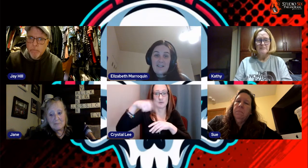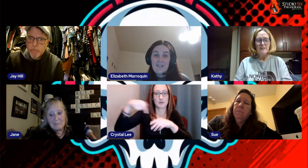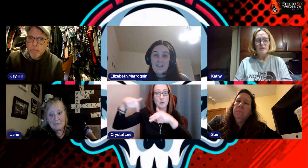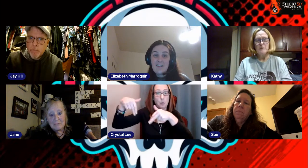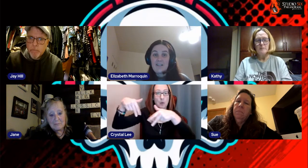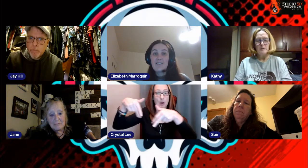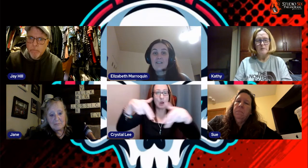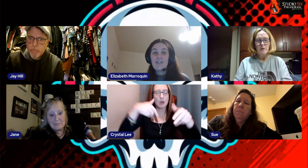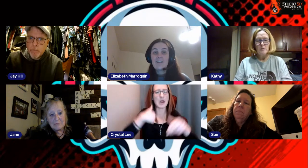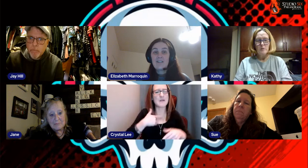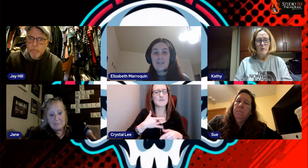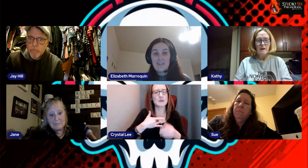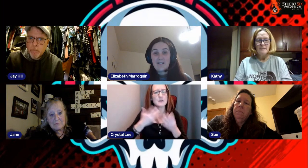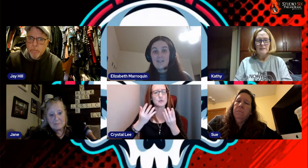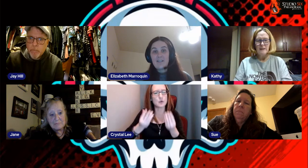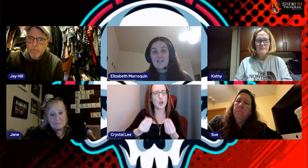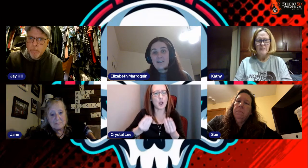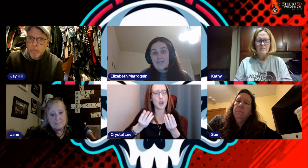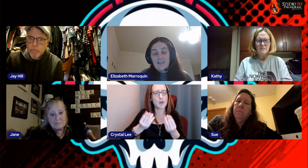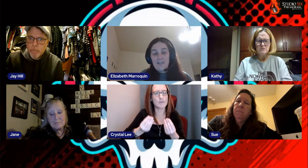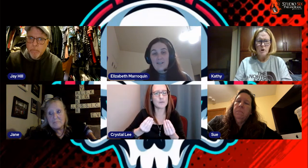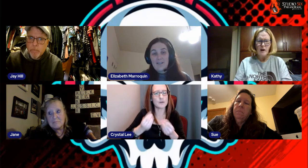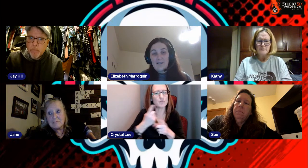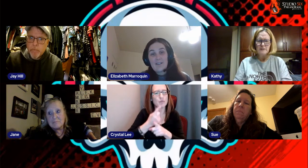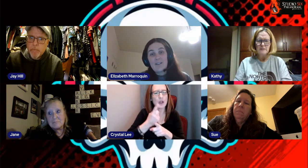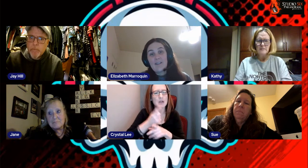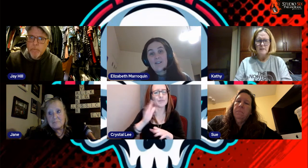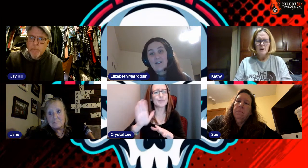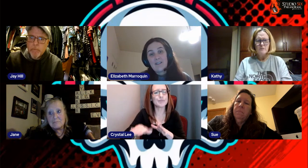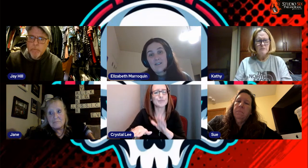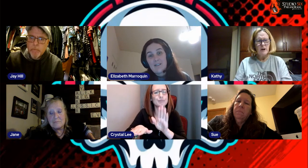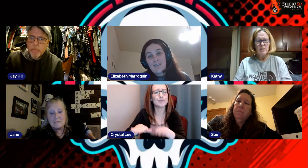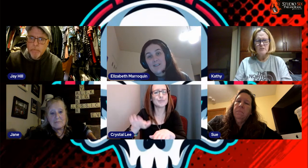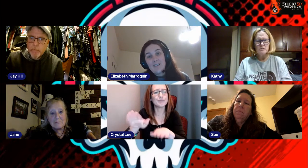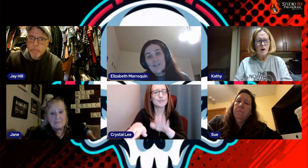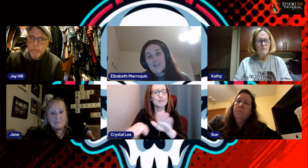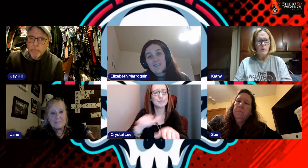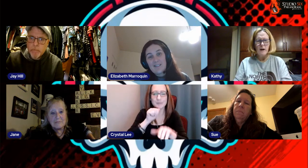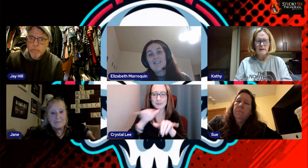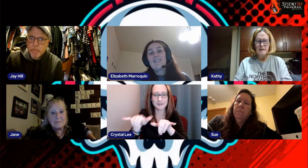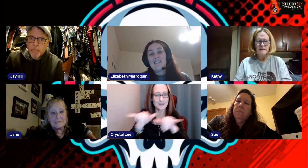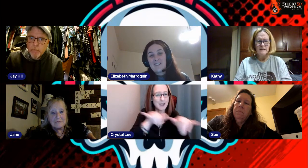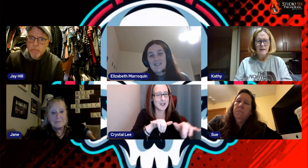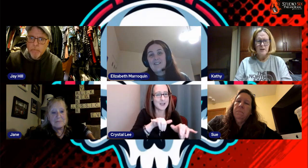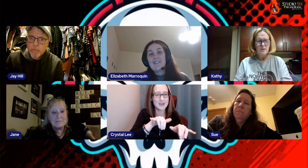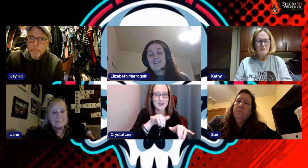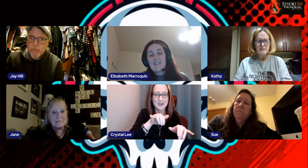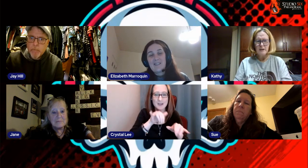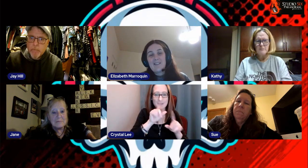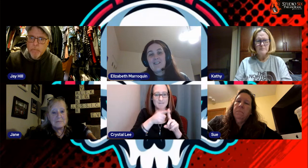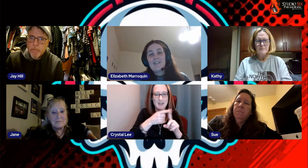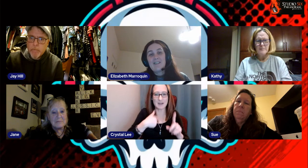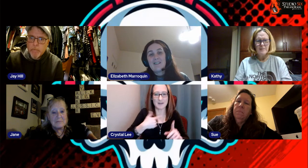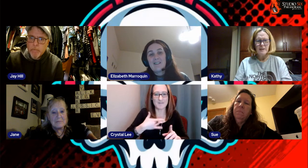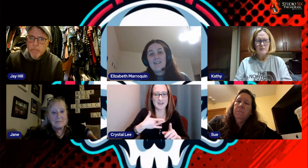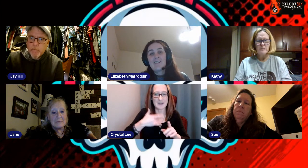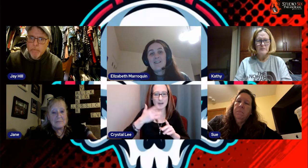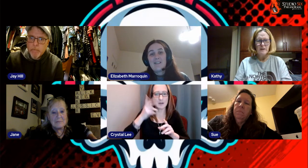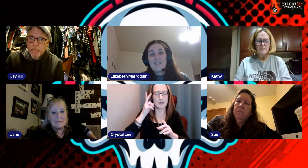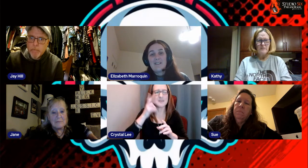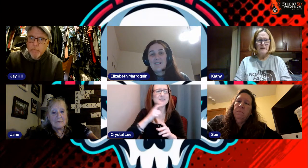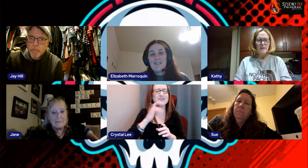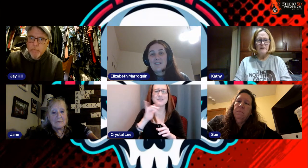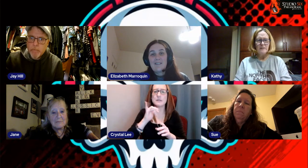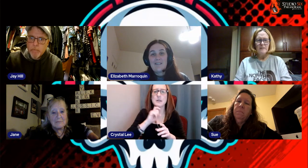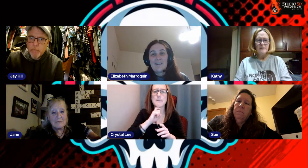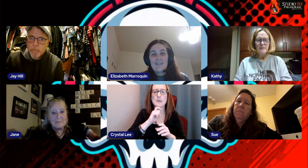funny because other people were walking and I felt soft, regular soft walking. And the same, like